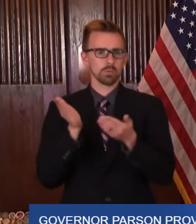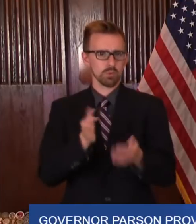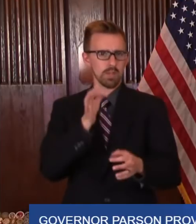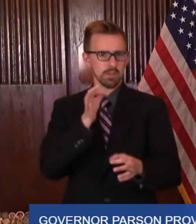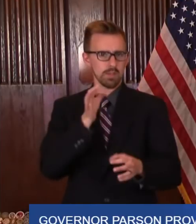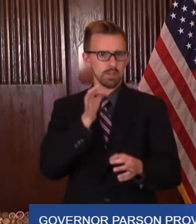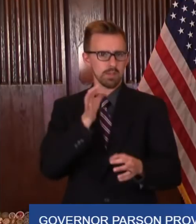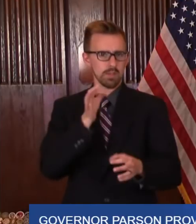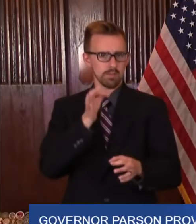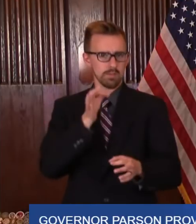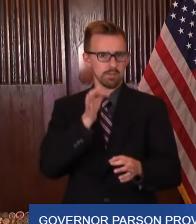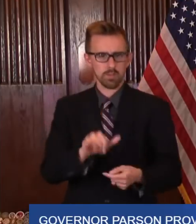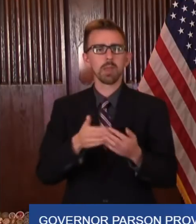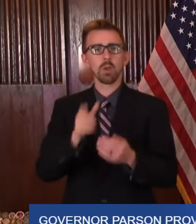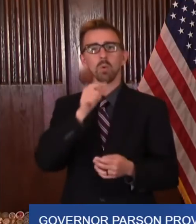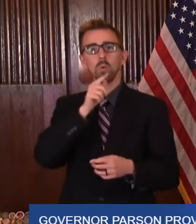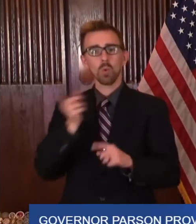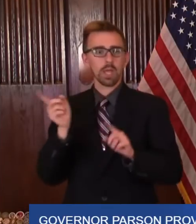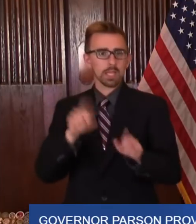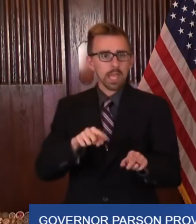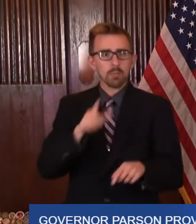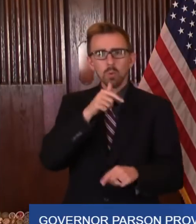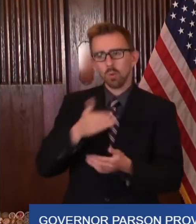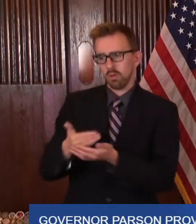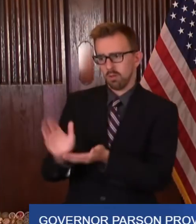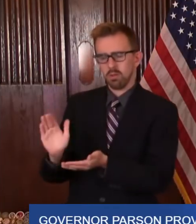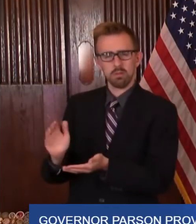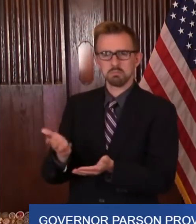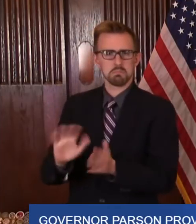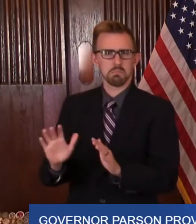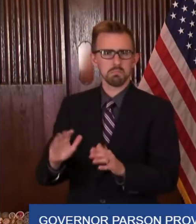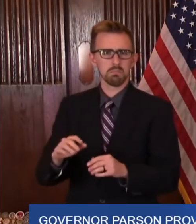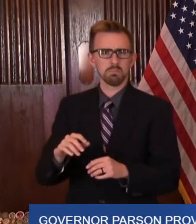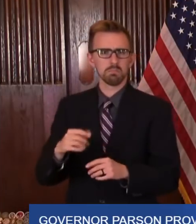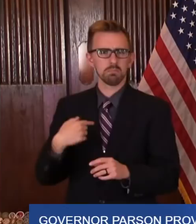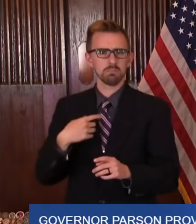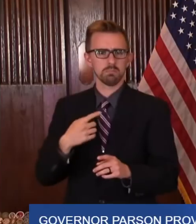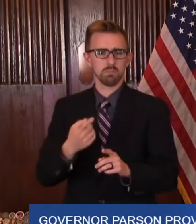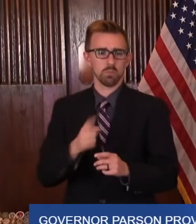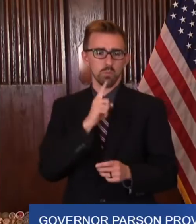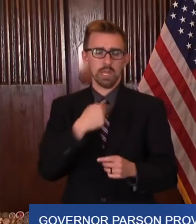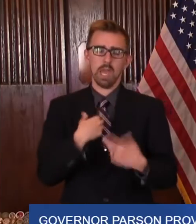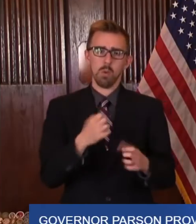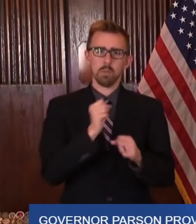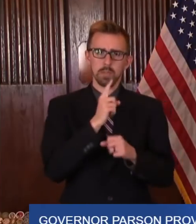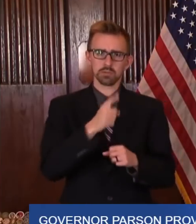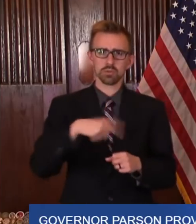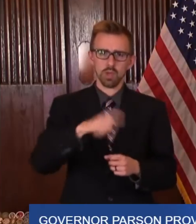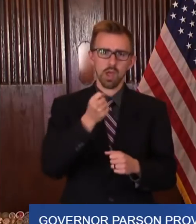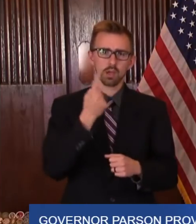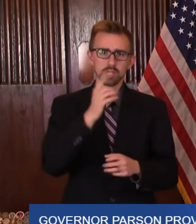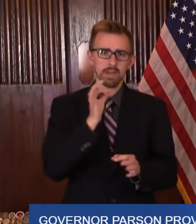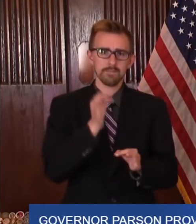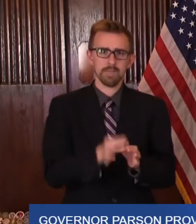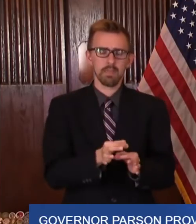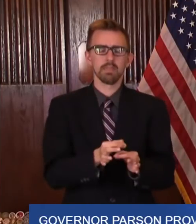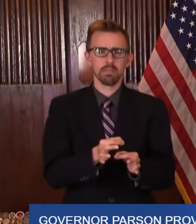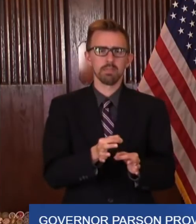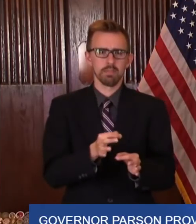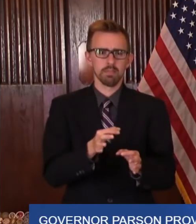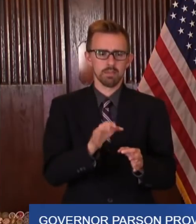matter of here and who didn't. It was just a matter one, I wanted to make sure that people understood how important faith